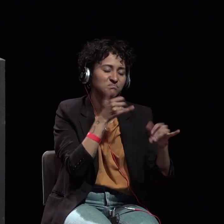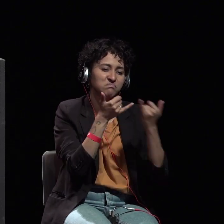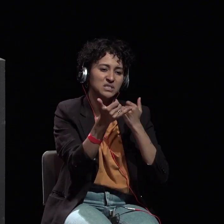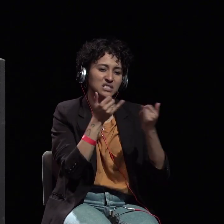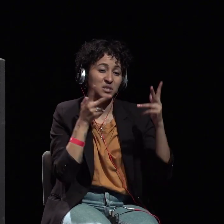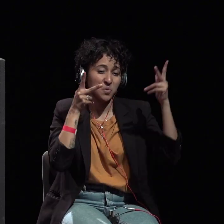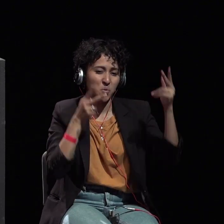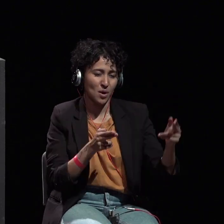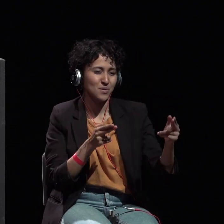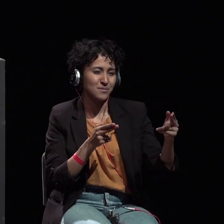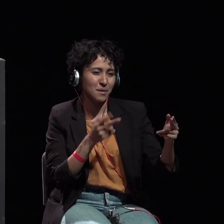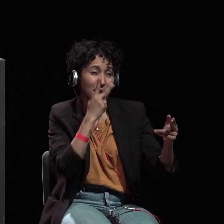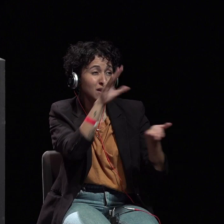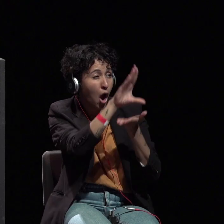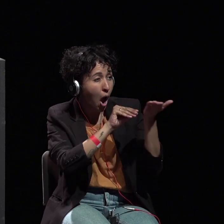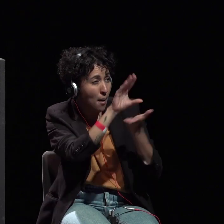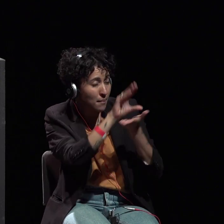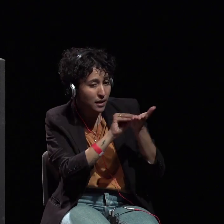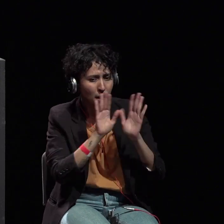history itself.